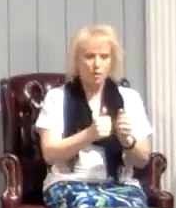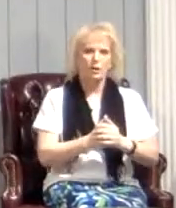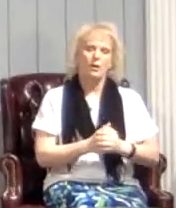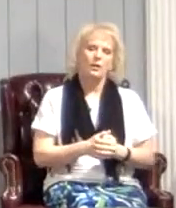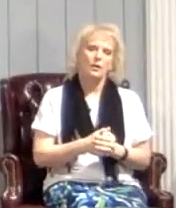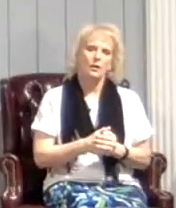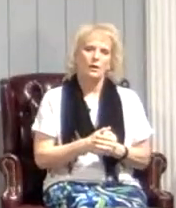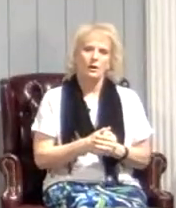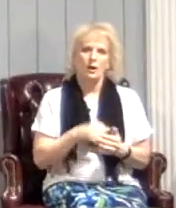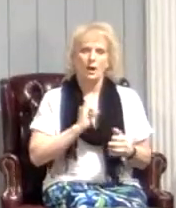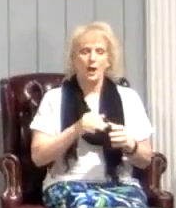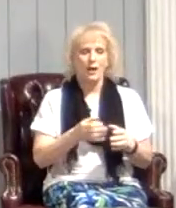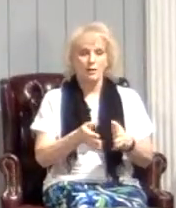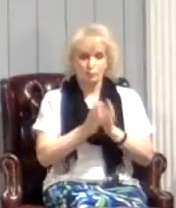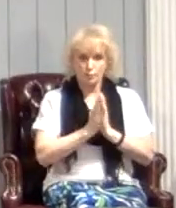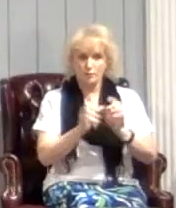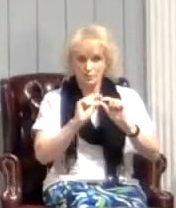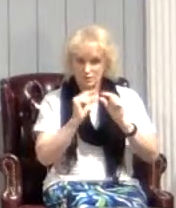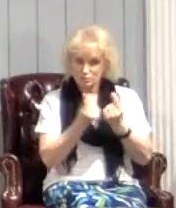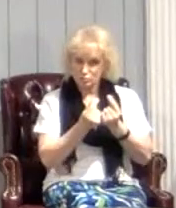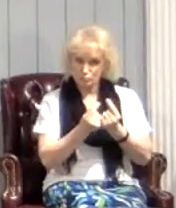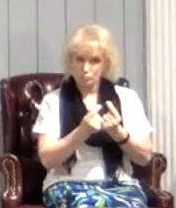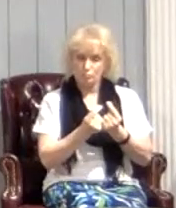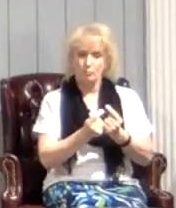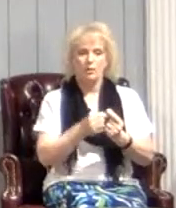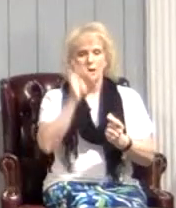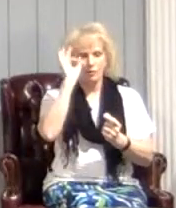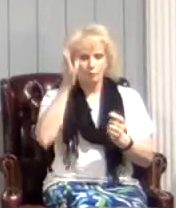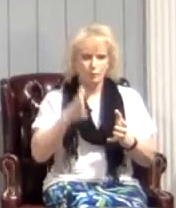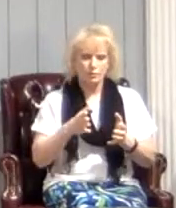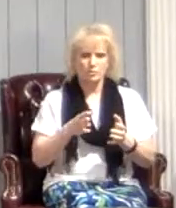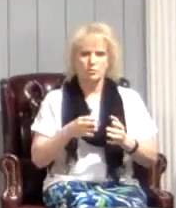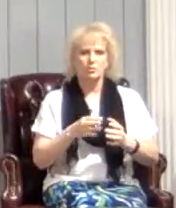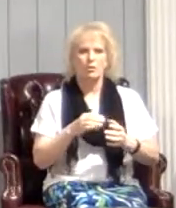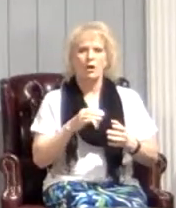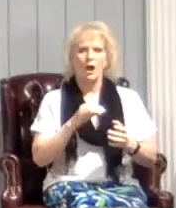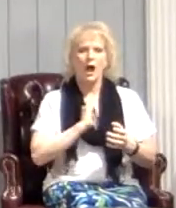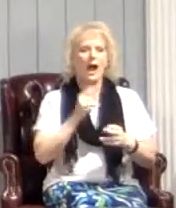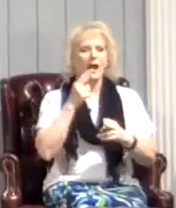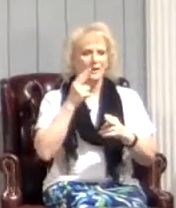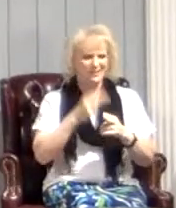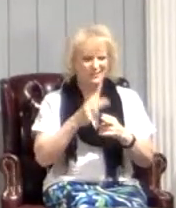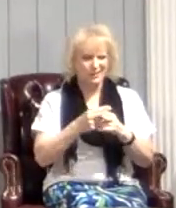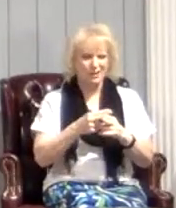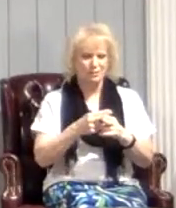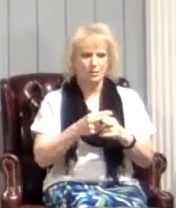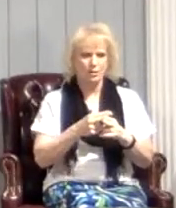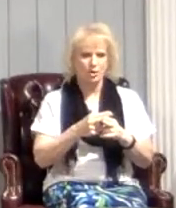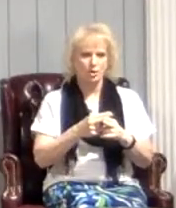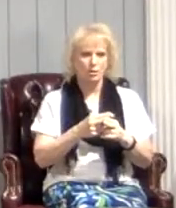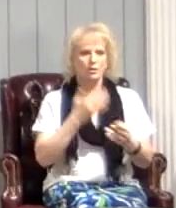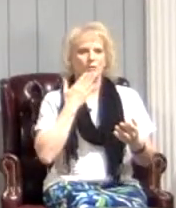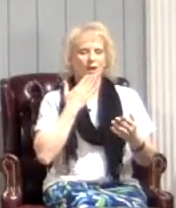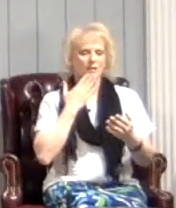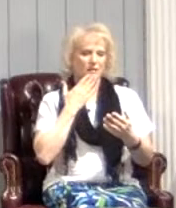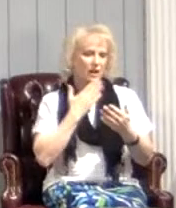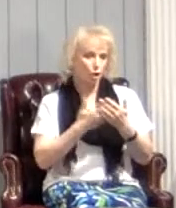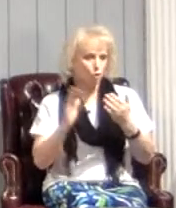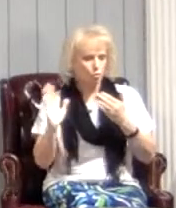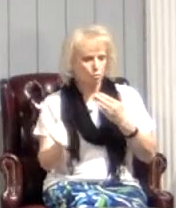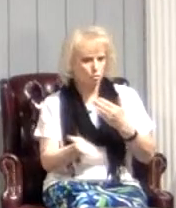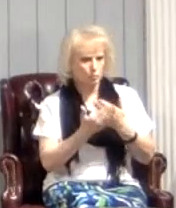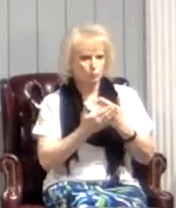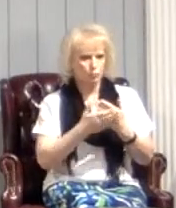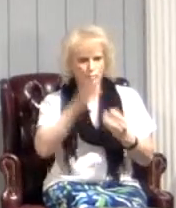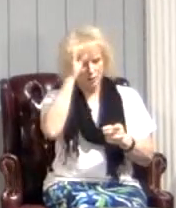day, I want to make sure they know it's not a group text. So I named them by name. Good morning, brother so-and-so. Good morning,